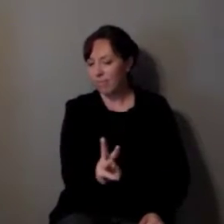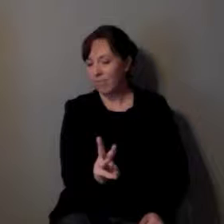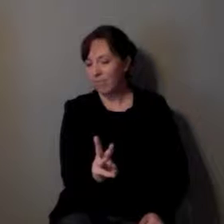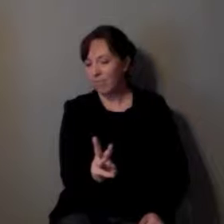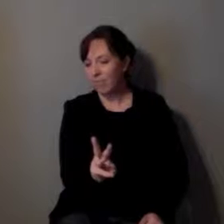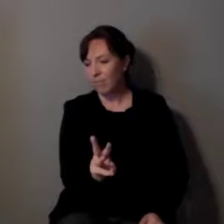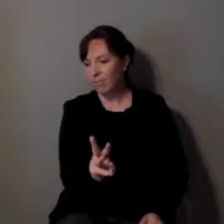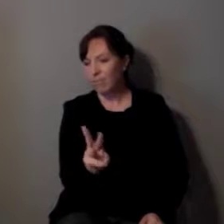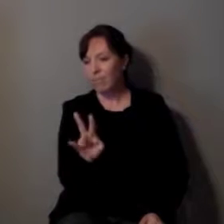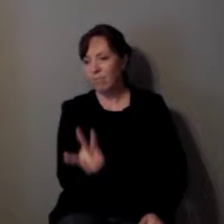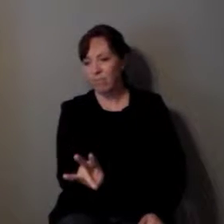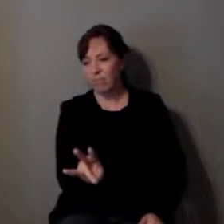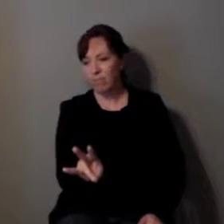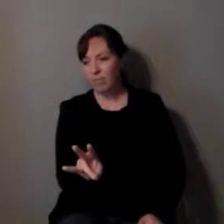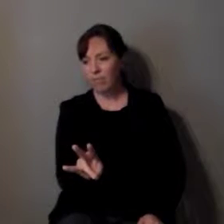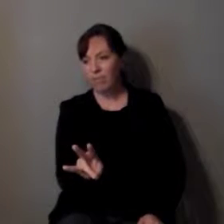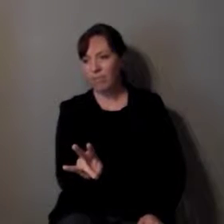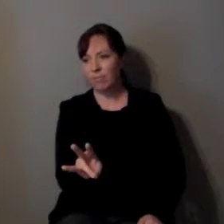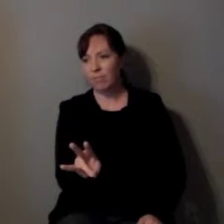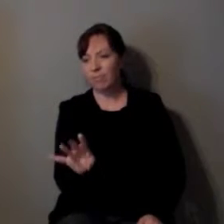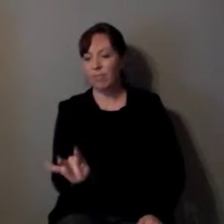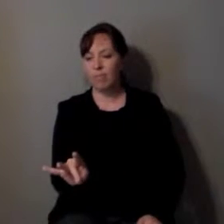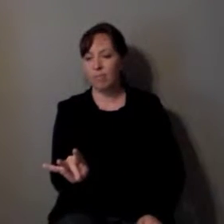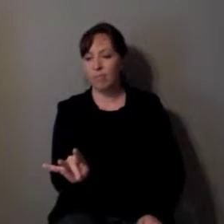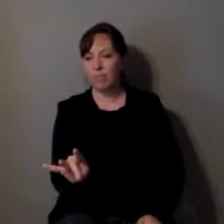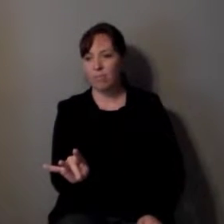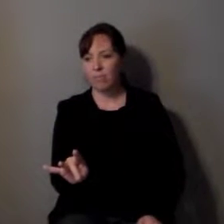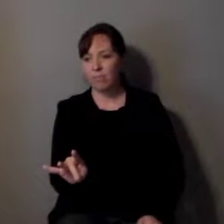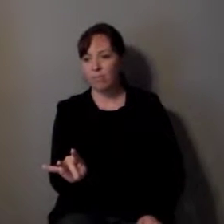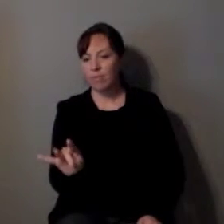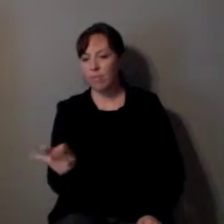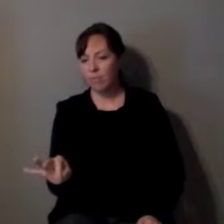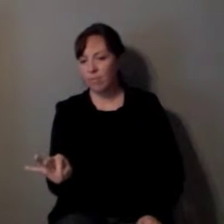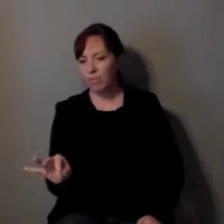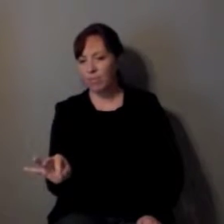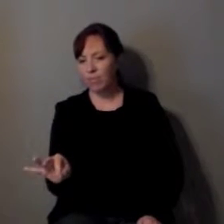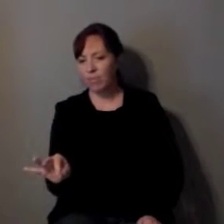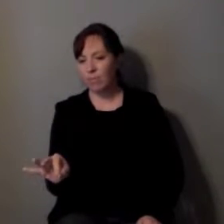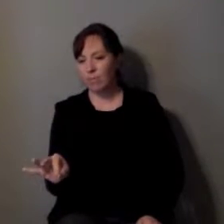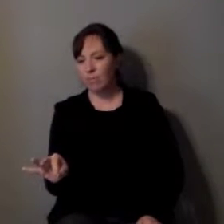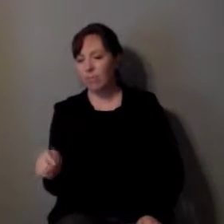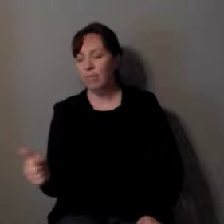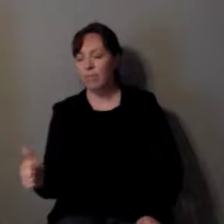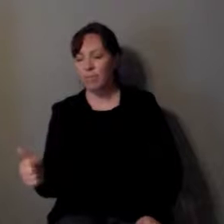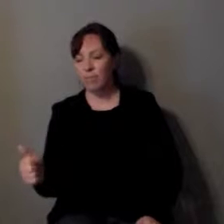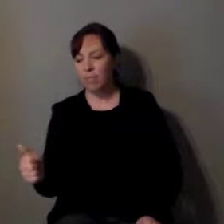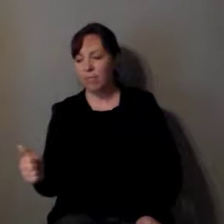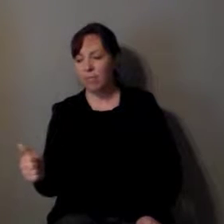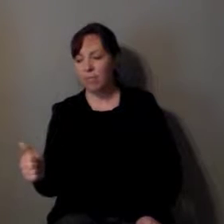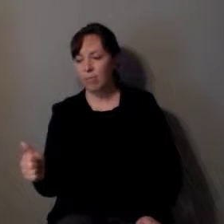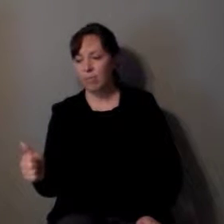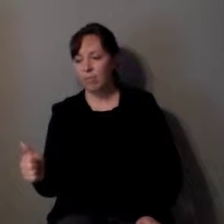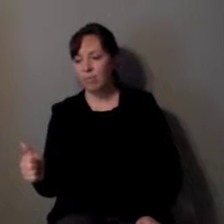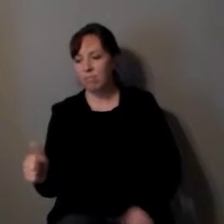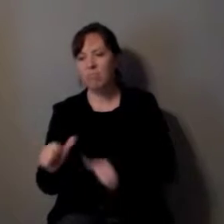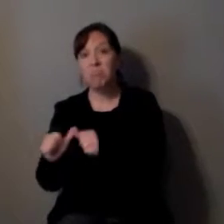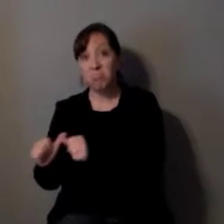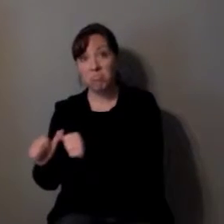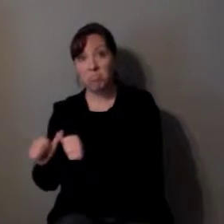6, 7, 8, 9, 10. Keeps going, 11.